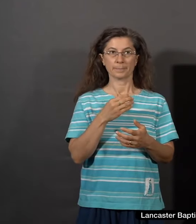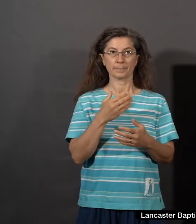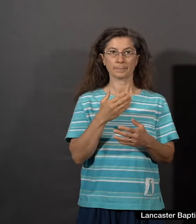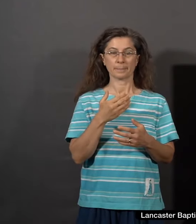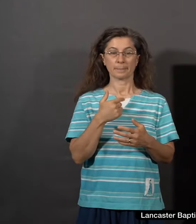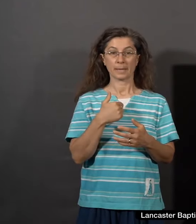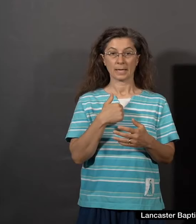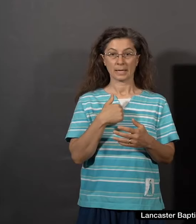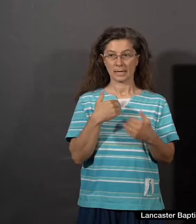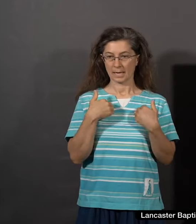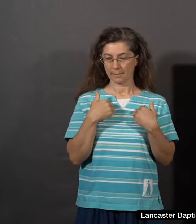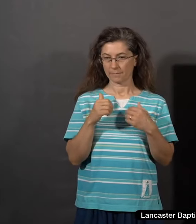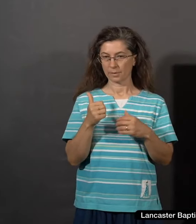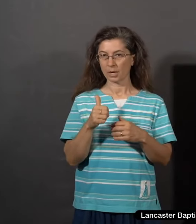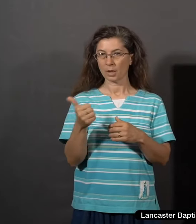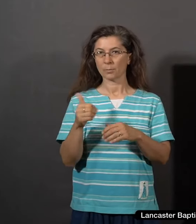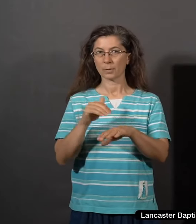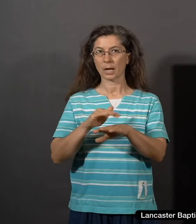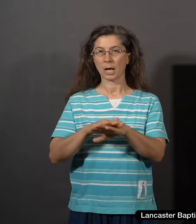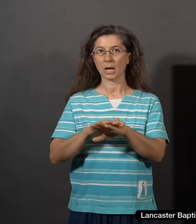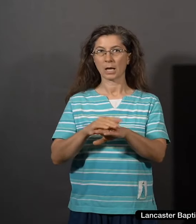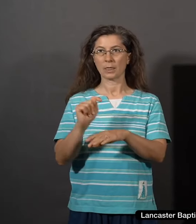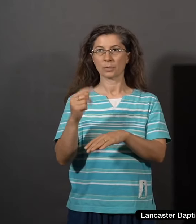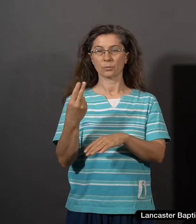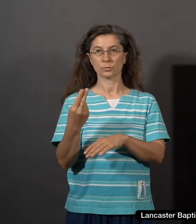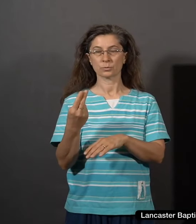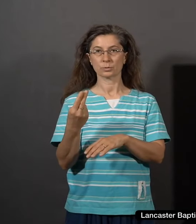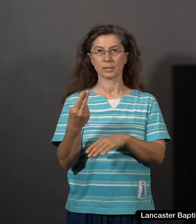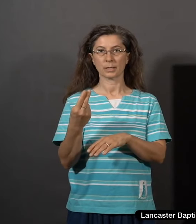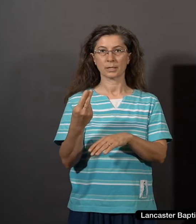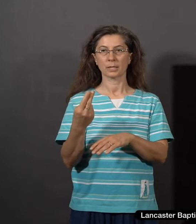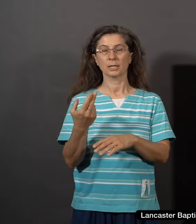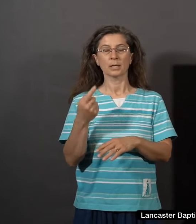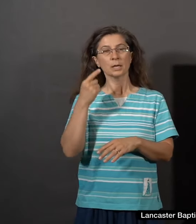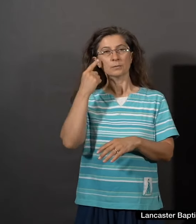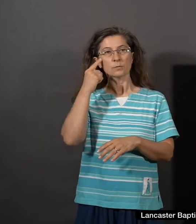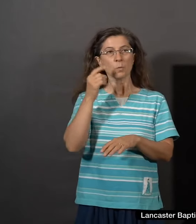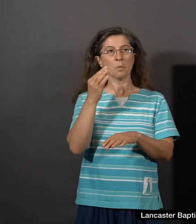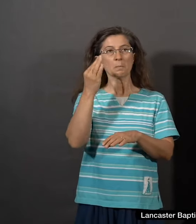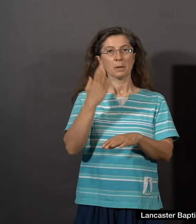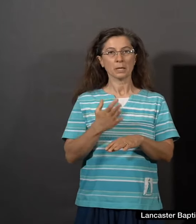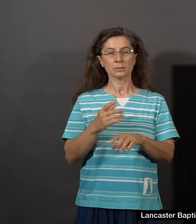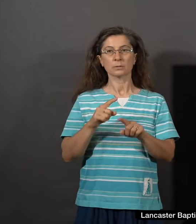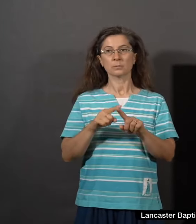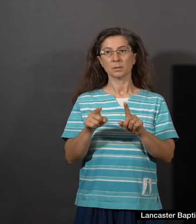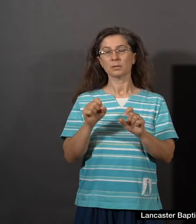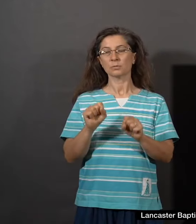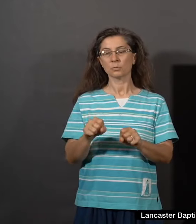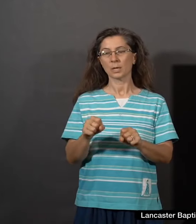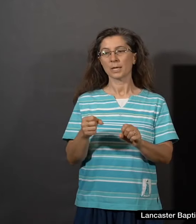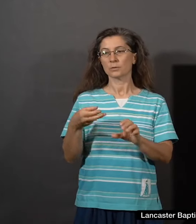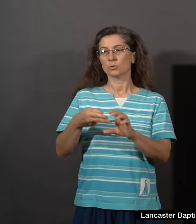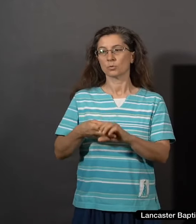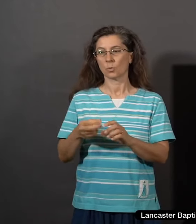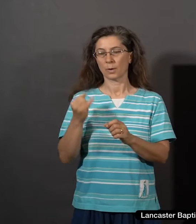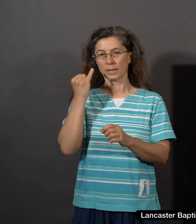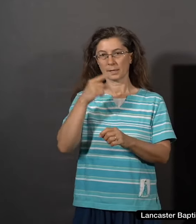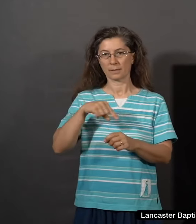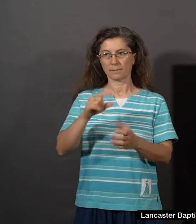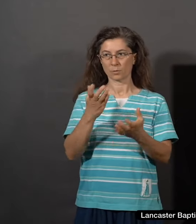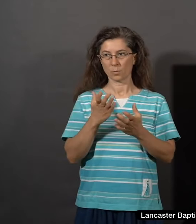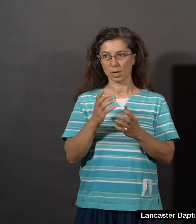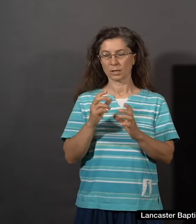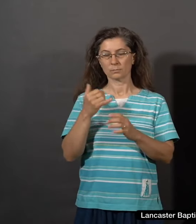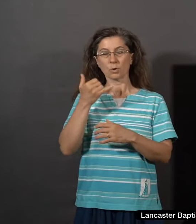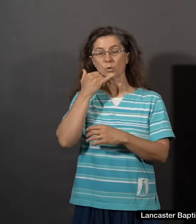thursday uh it's it's something primarily for pastors but if you're interested you can call the church office and ask for the pass